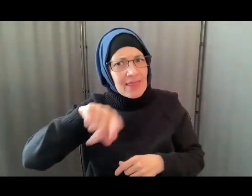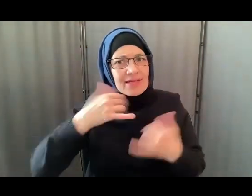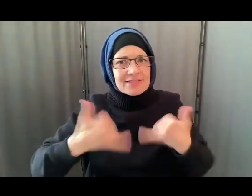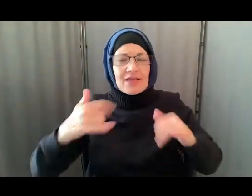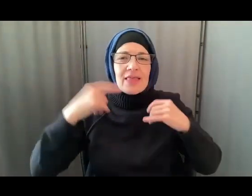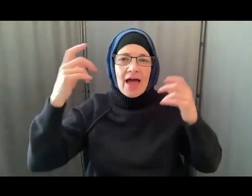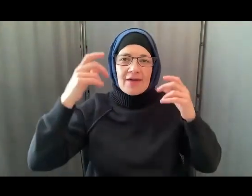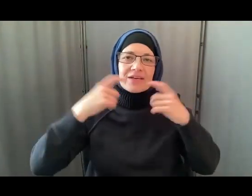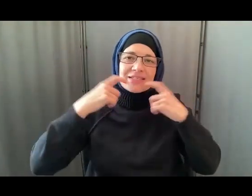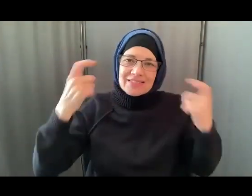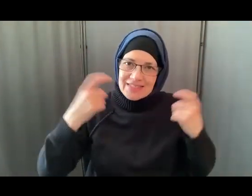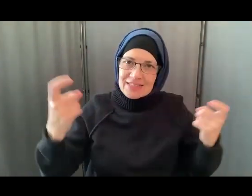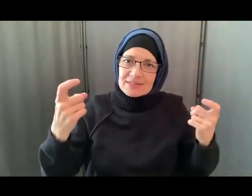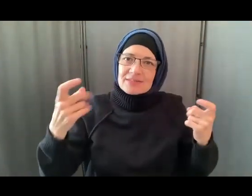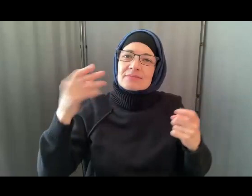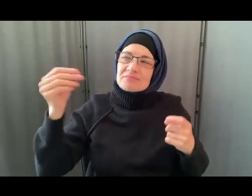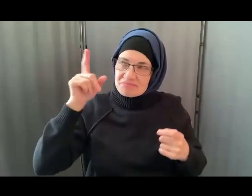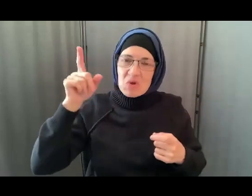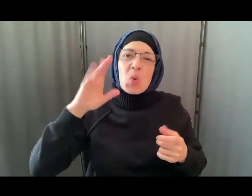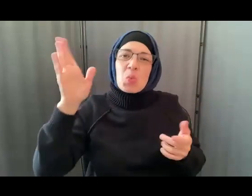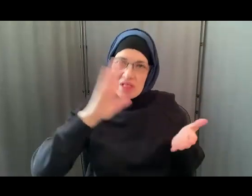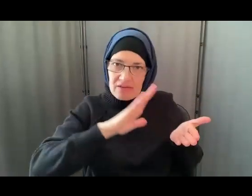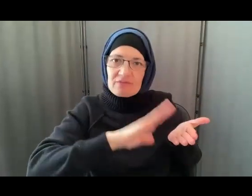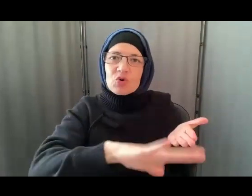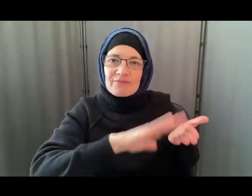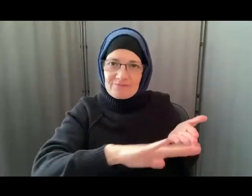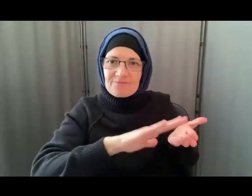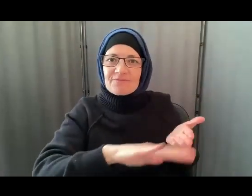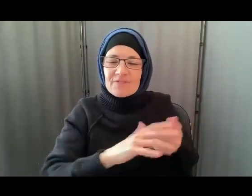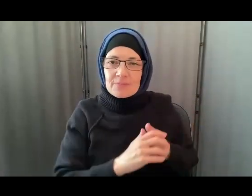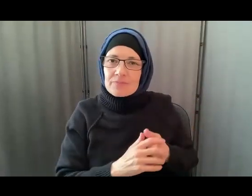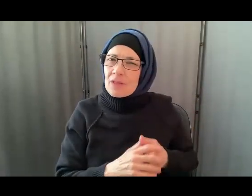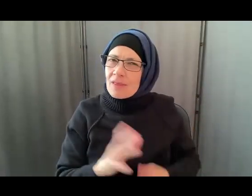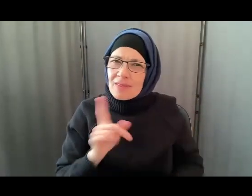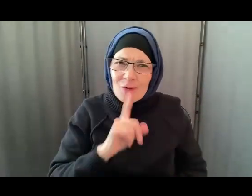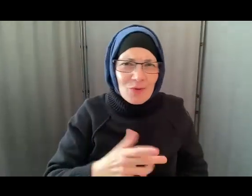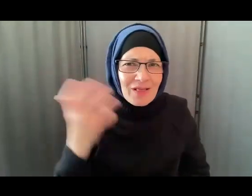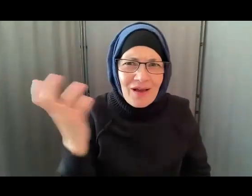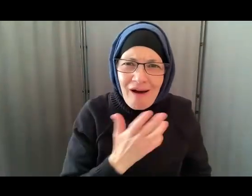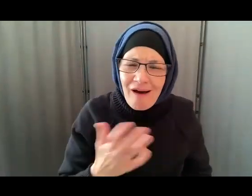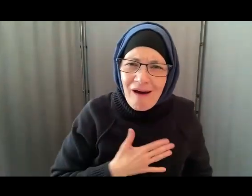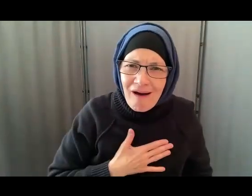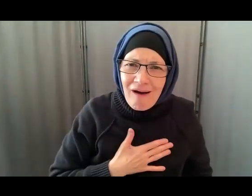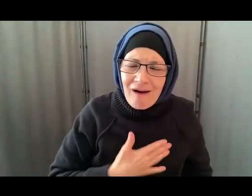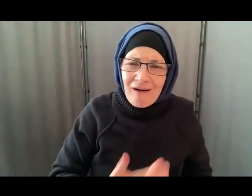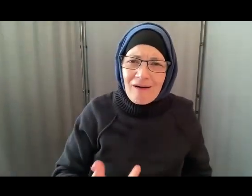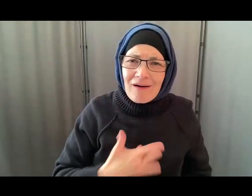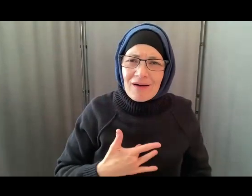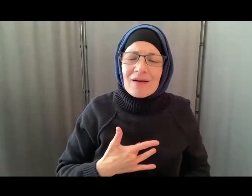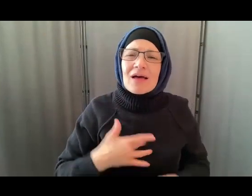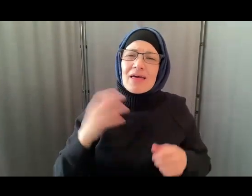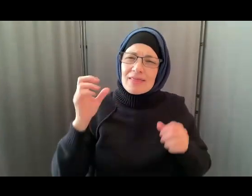What an amazing statement that should prompt every one of us to be very humble,